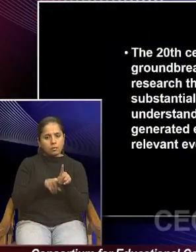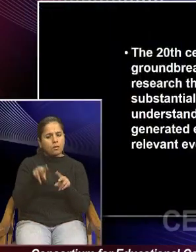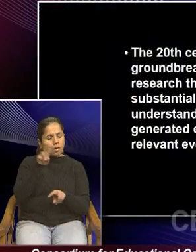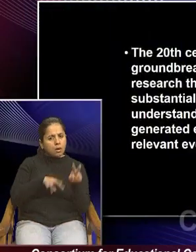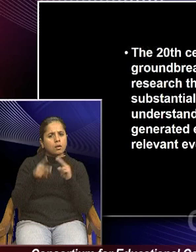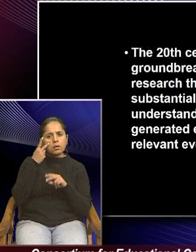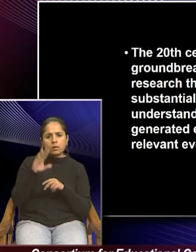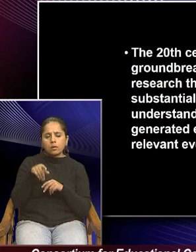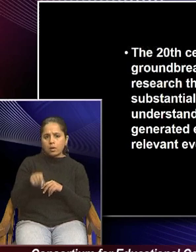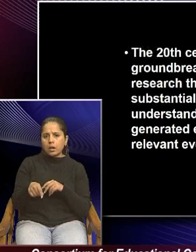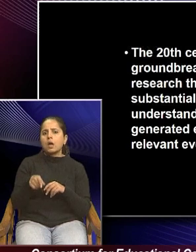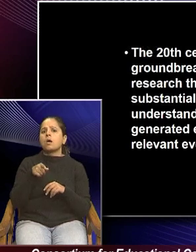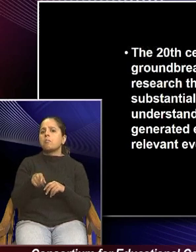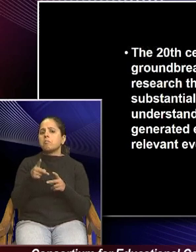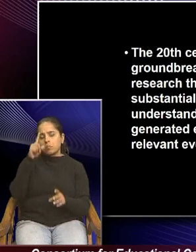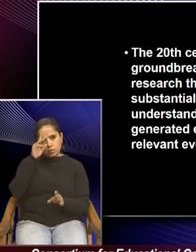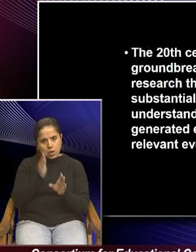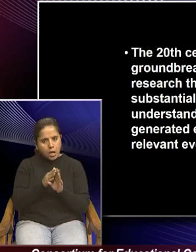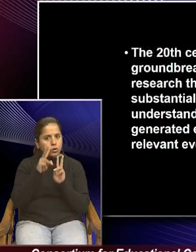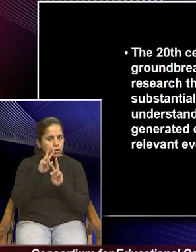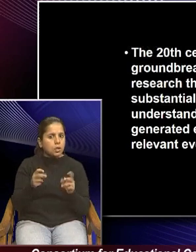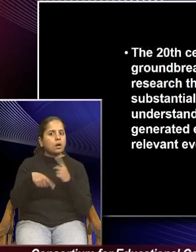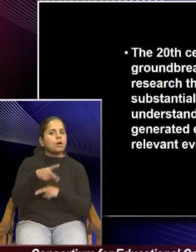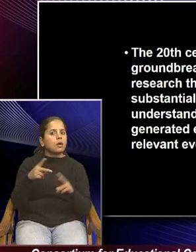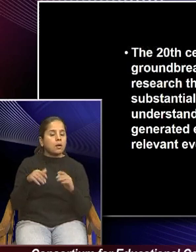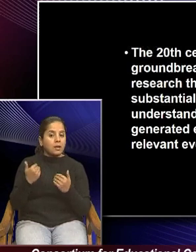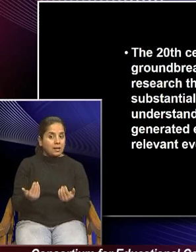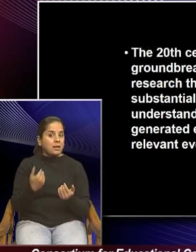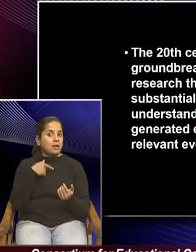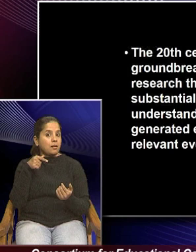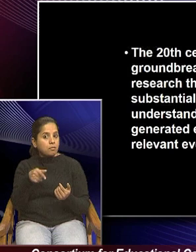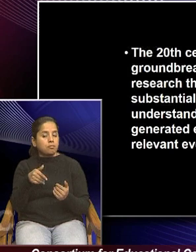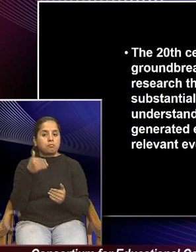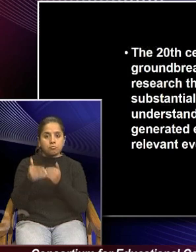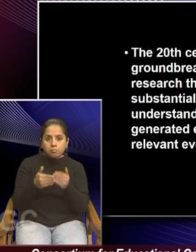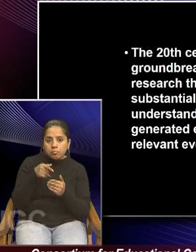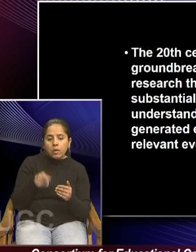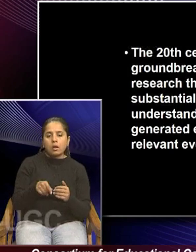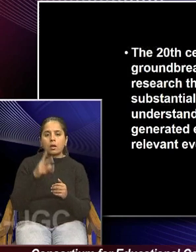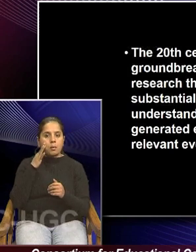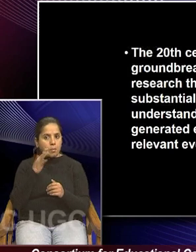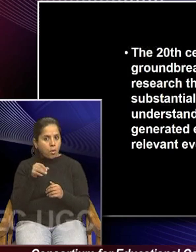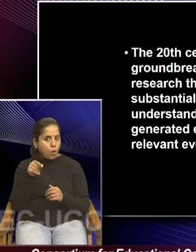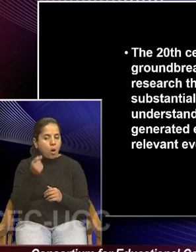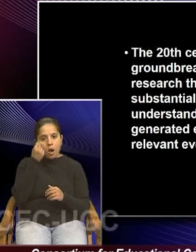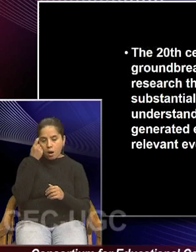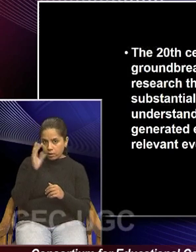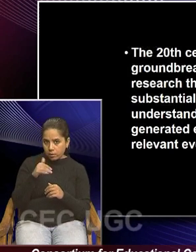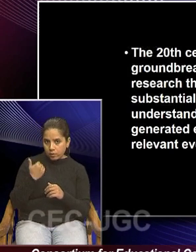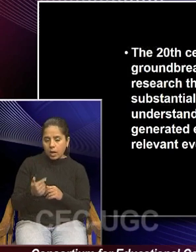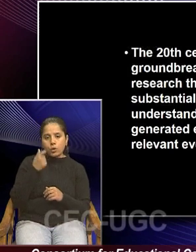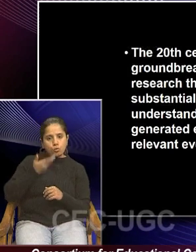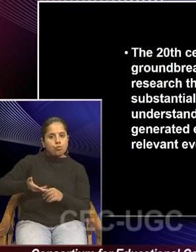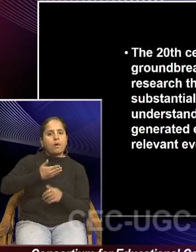observed groundbreaking psychological research that, while making substantial contribution to the understanding of